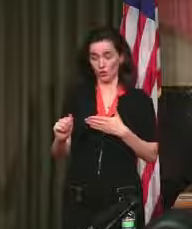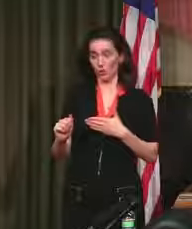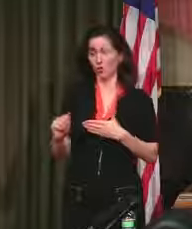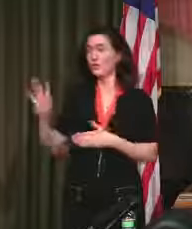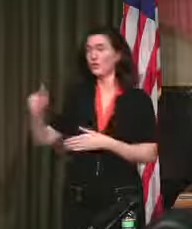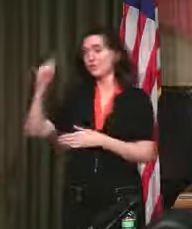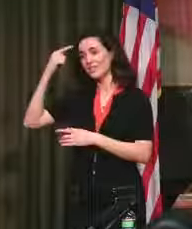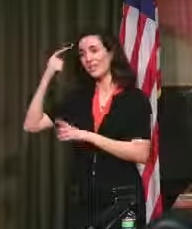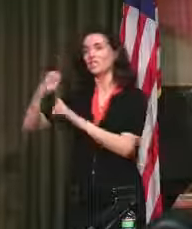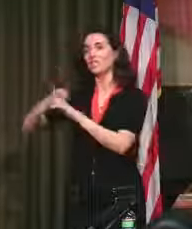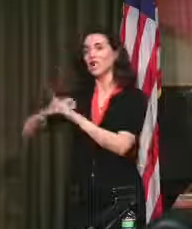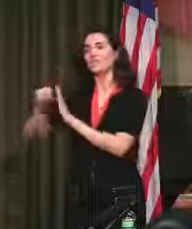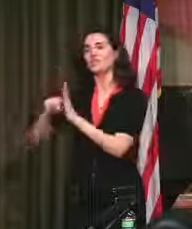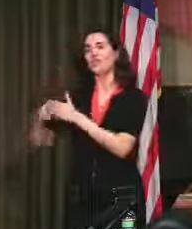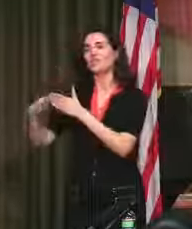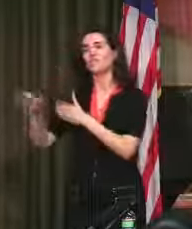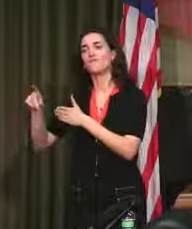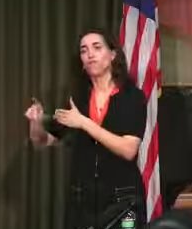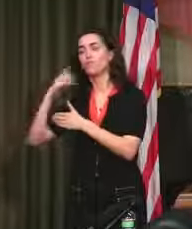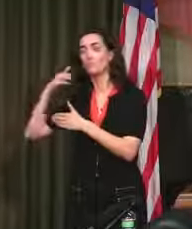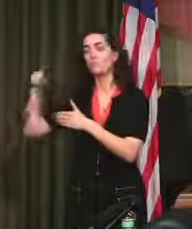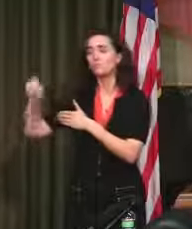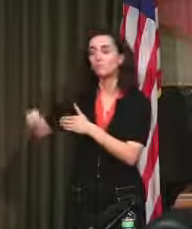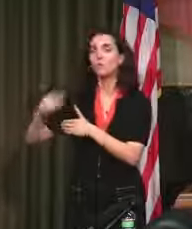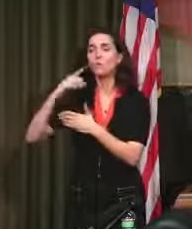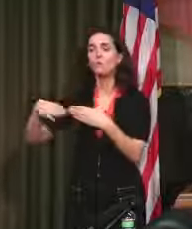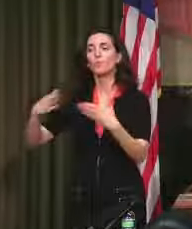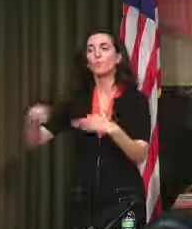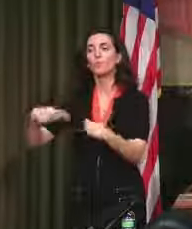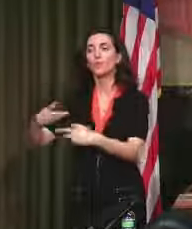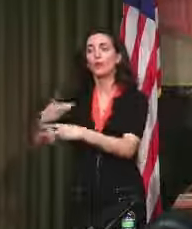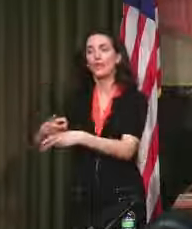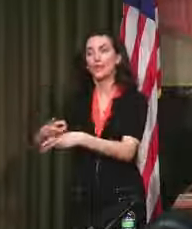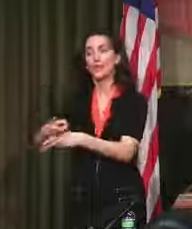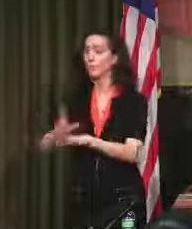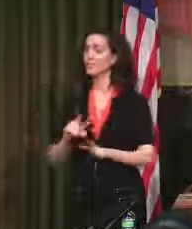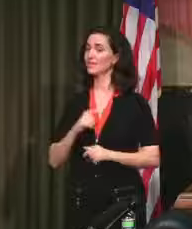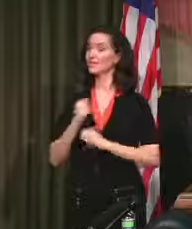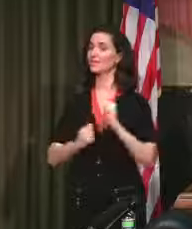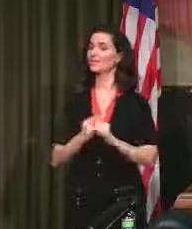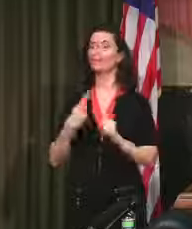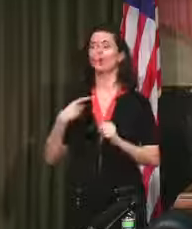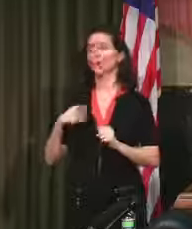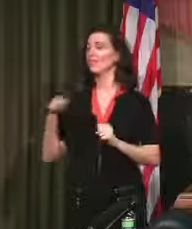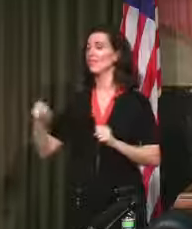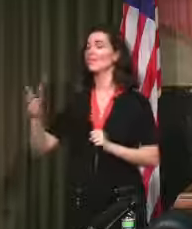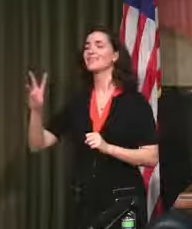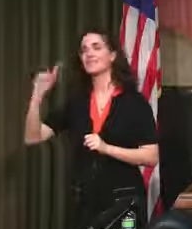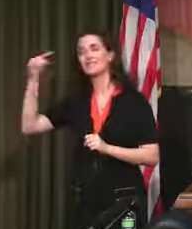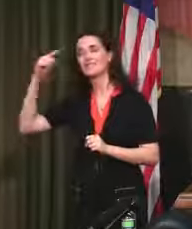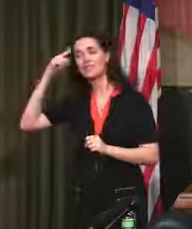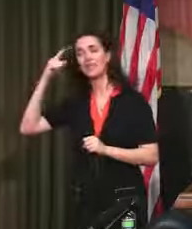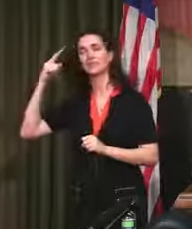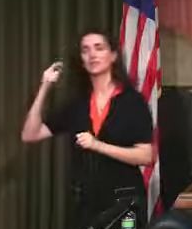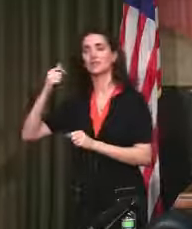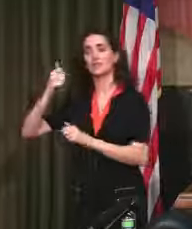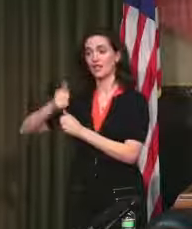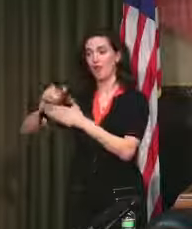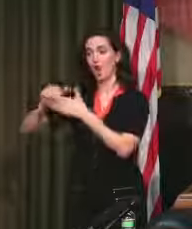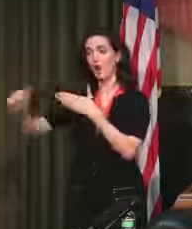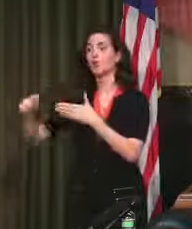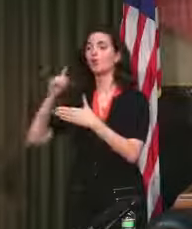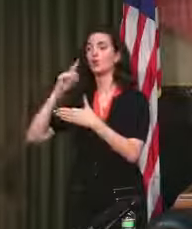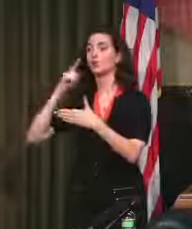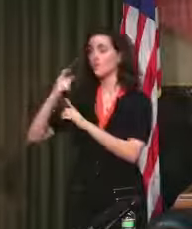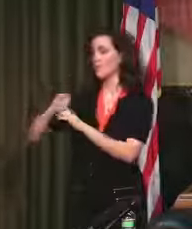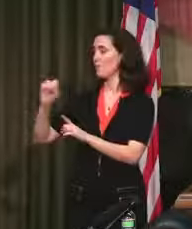actually comes from the state general fund to provide the care, whereas this year we're providing 6 cents on the dollar for the coverage through a statutory